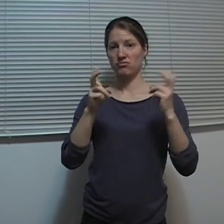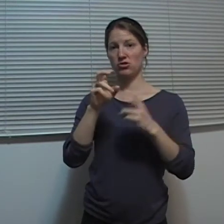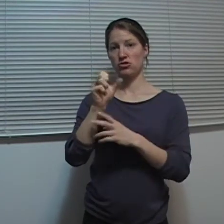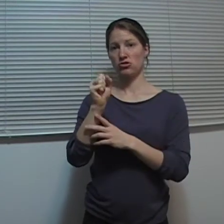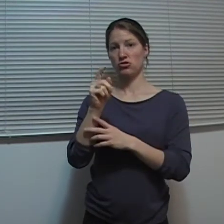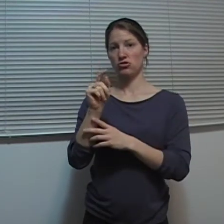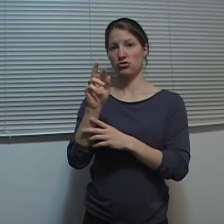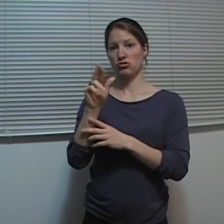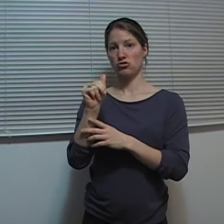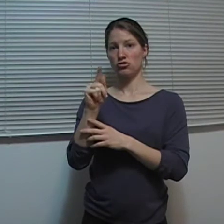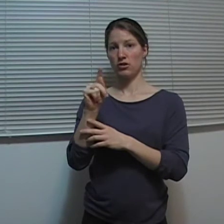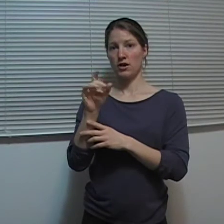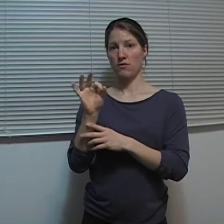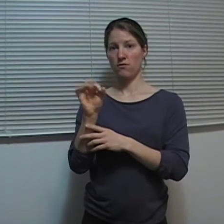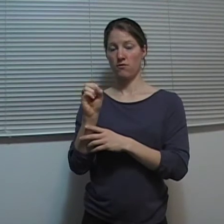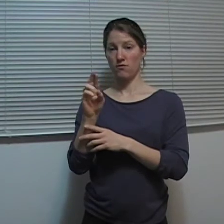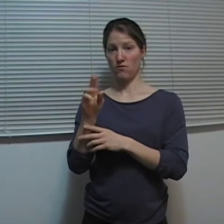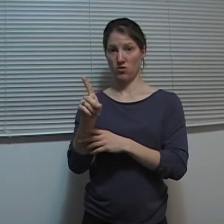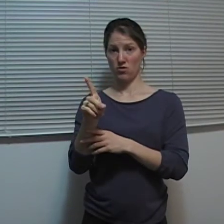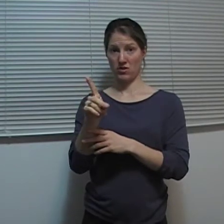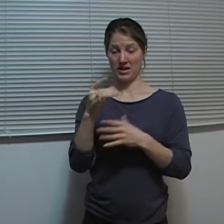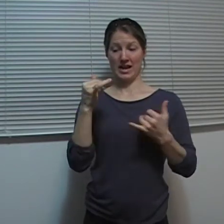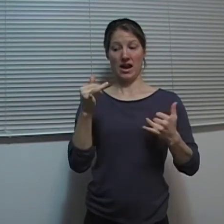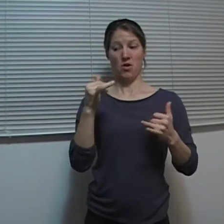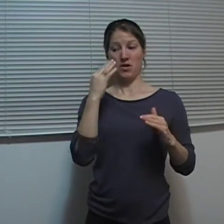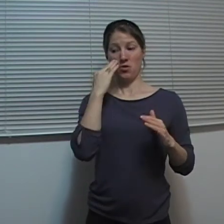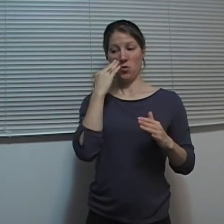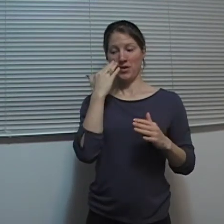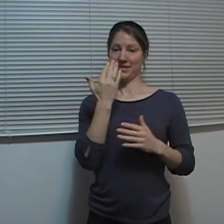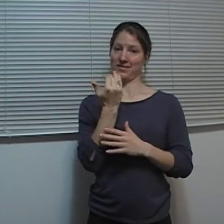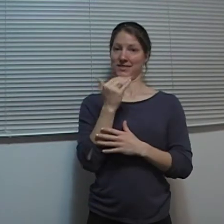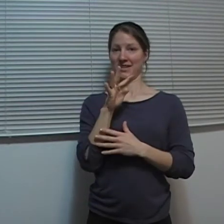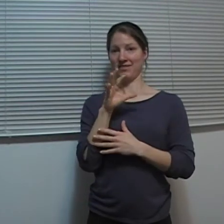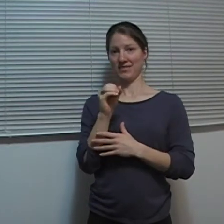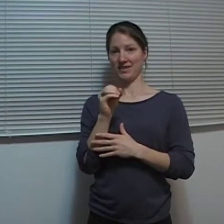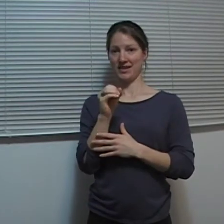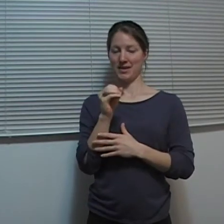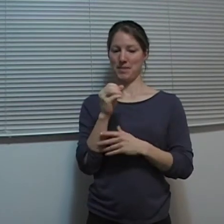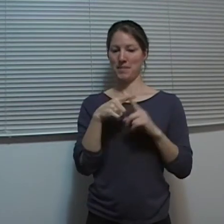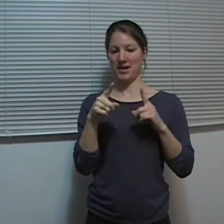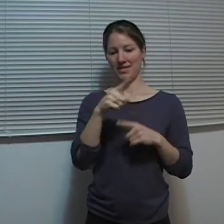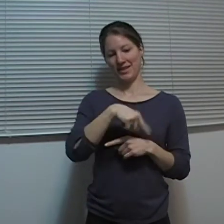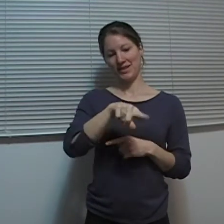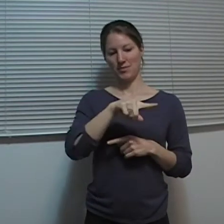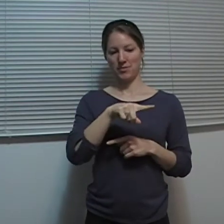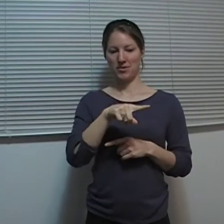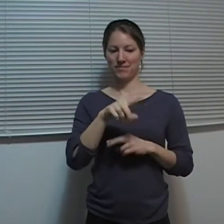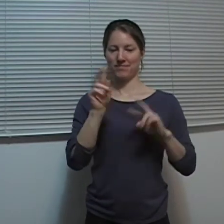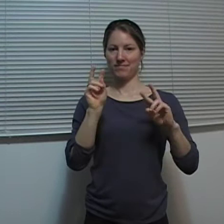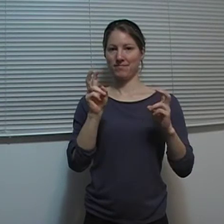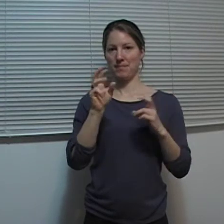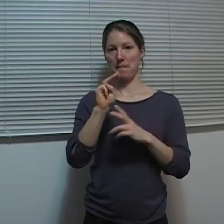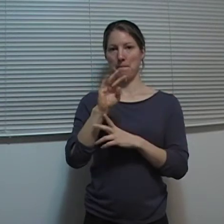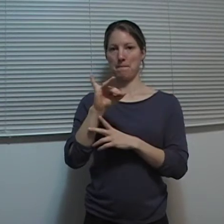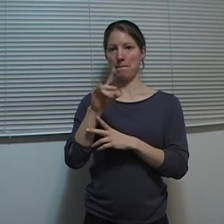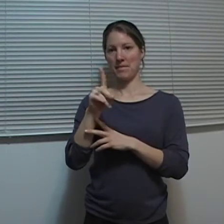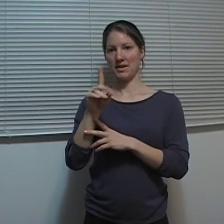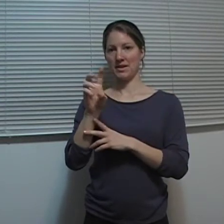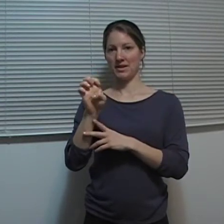rural England, these were still medieval towns. They hadn't moved into, quote, the Elizabethan era. So, when we think about Stratford,